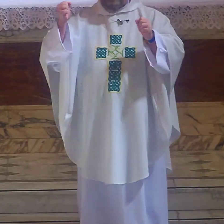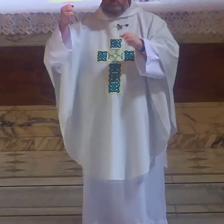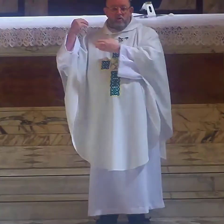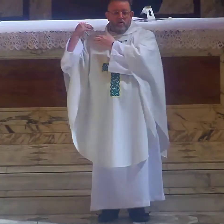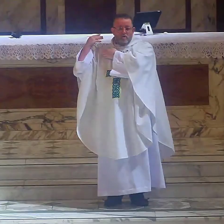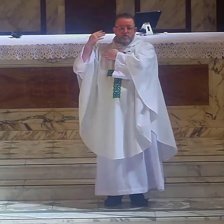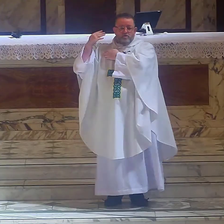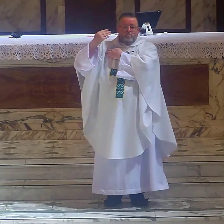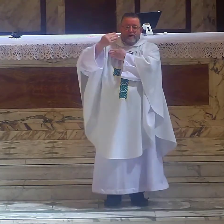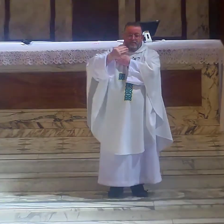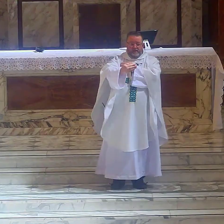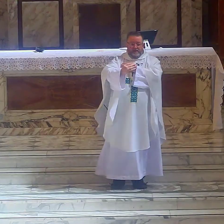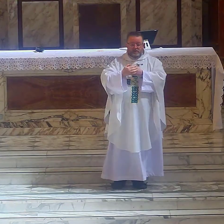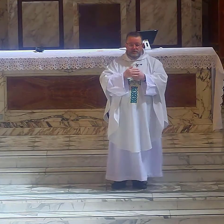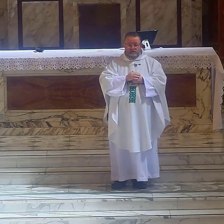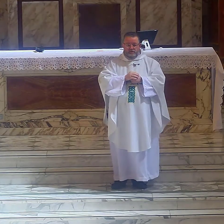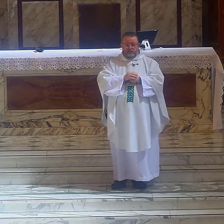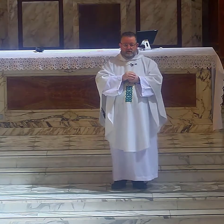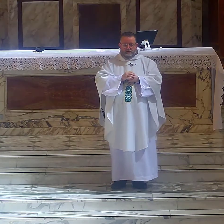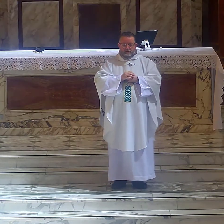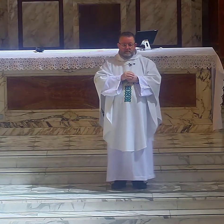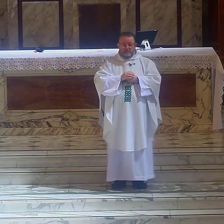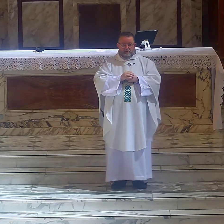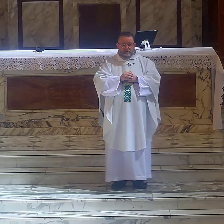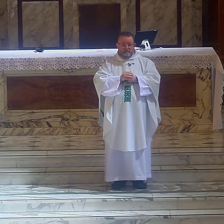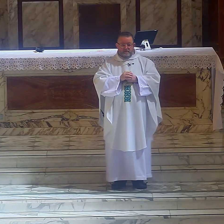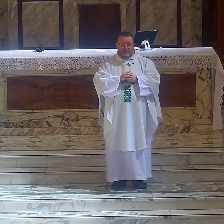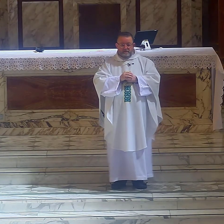strong throughout the ages.